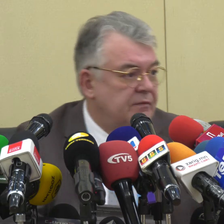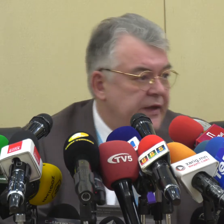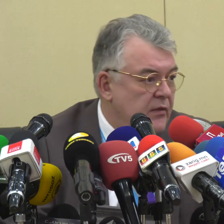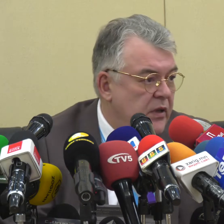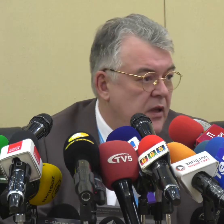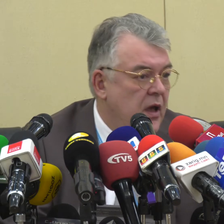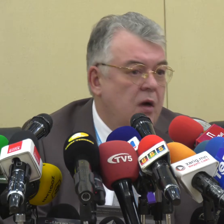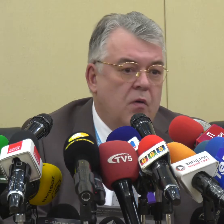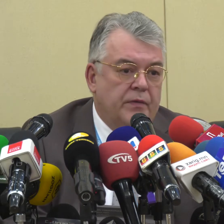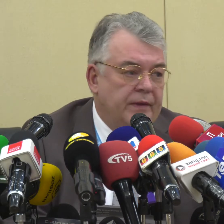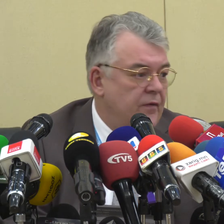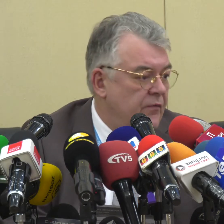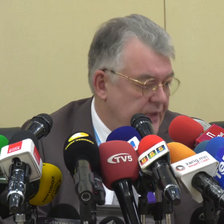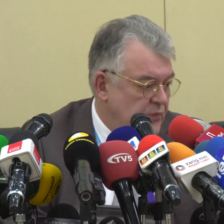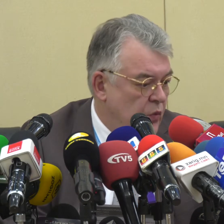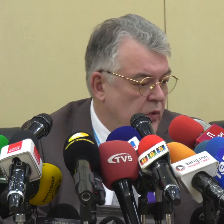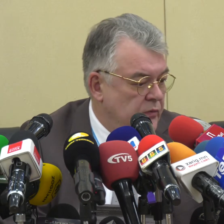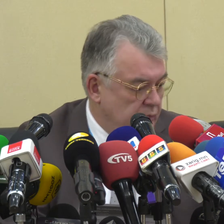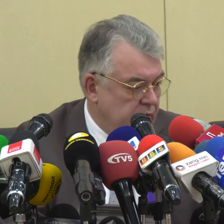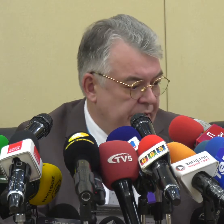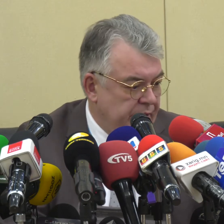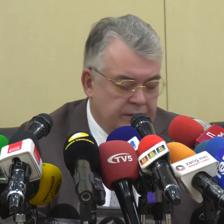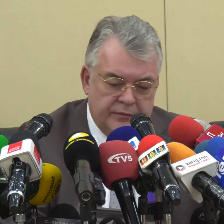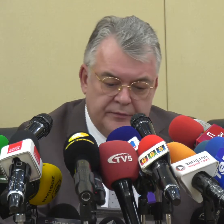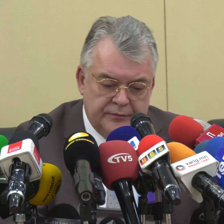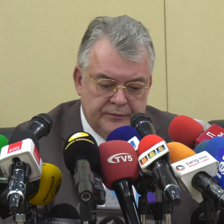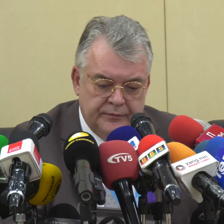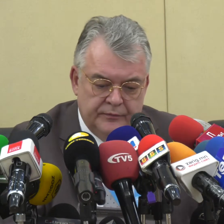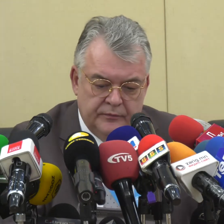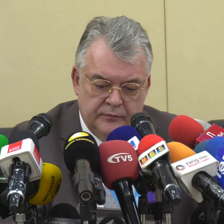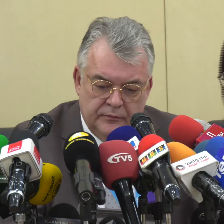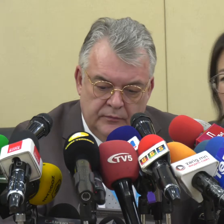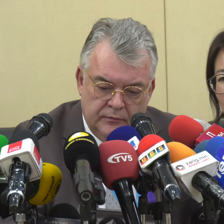it's available on the Facebook. Okay.